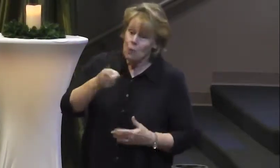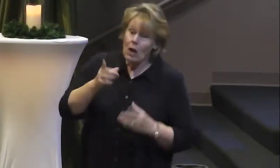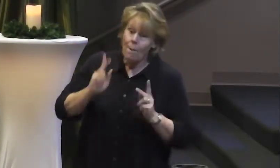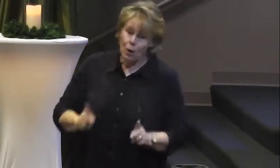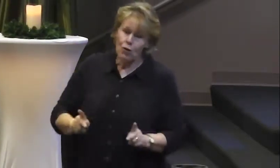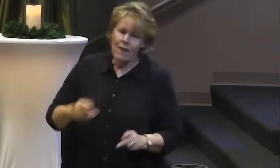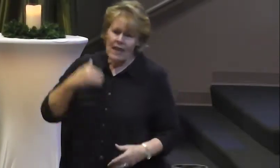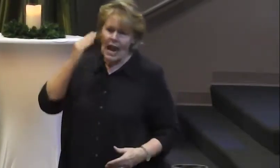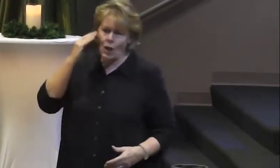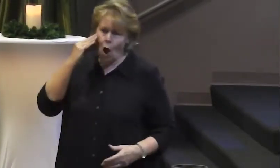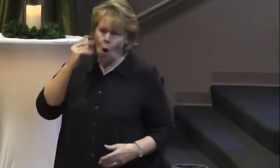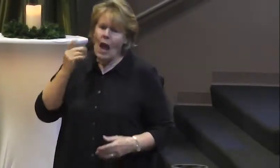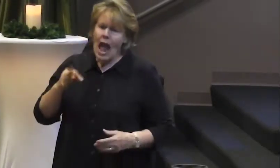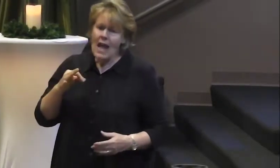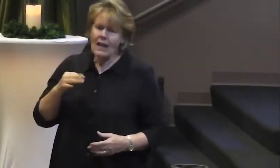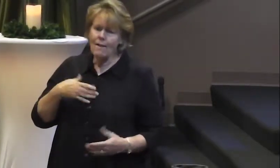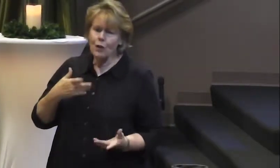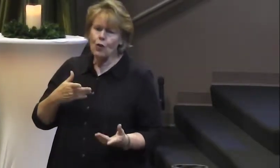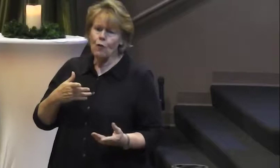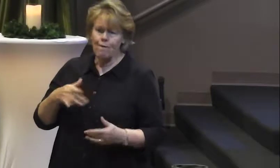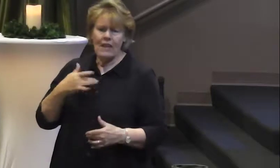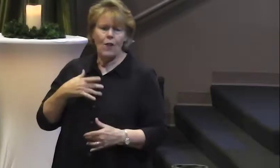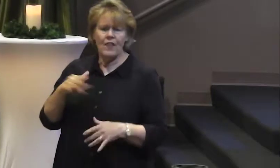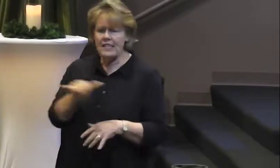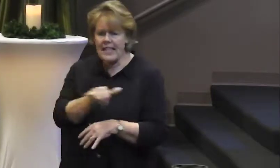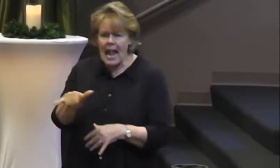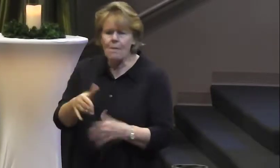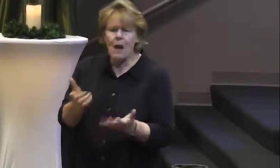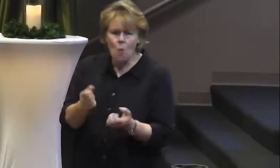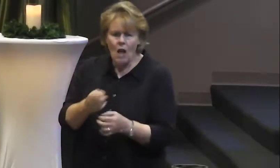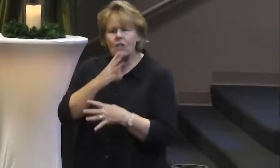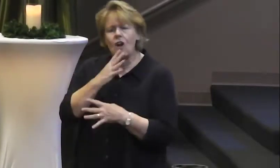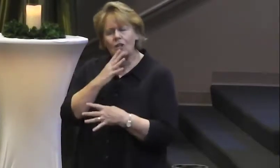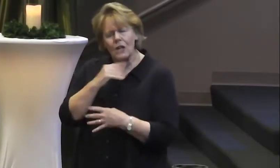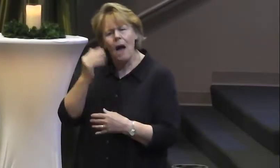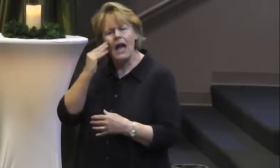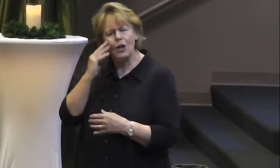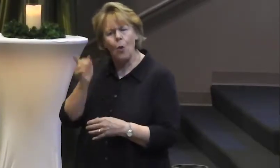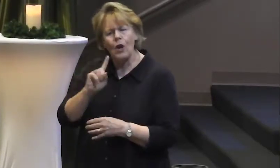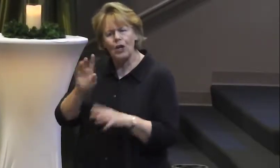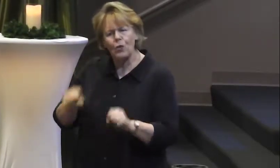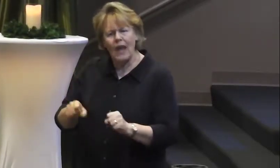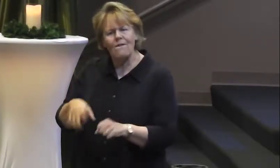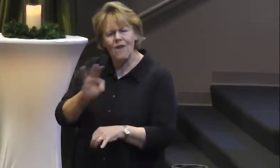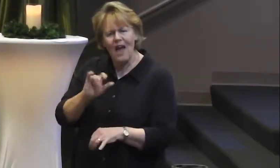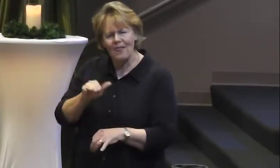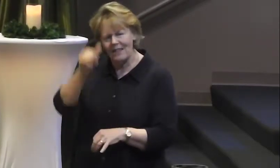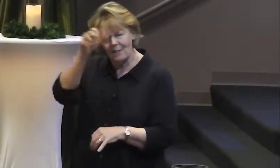I know where to find him. Now listen, for millions and millions of people,